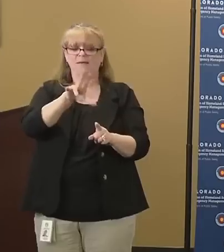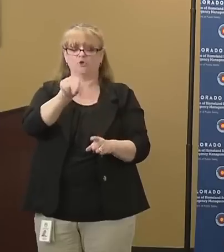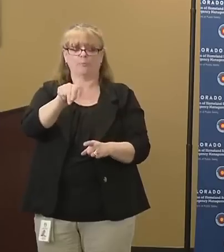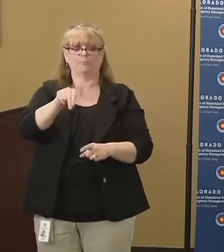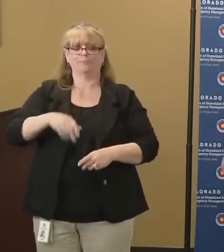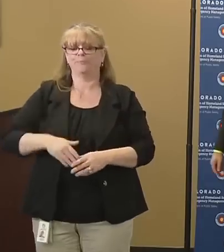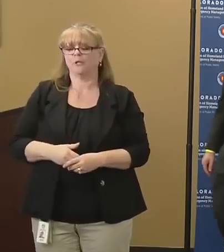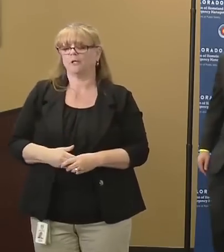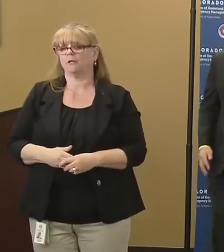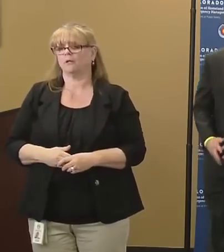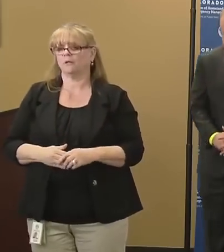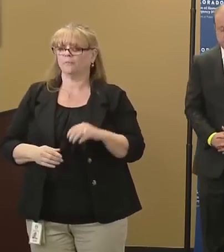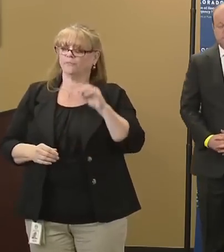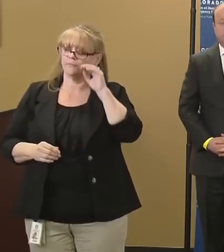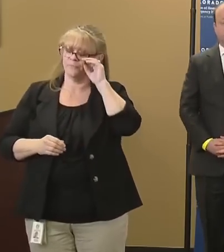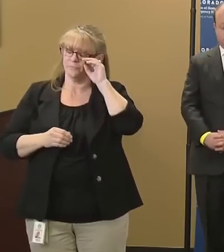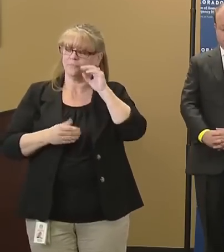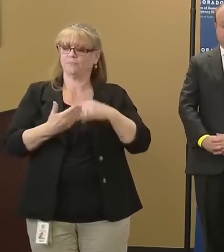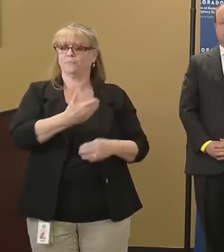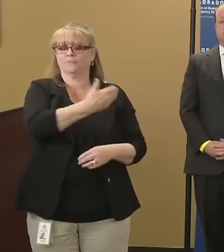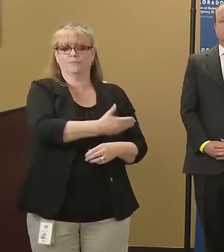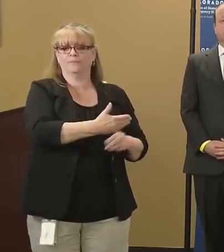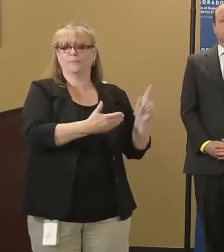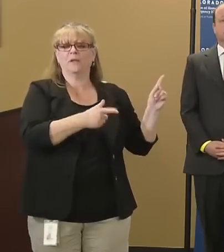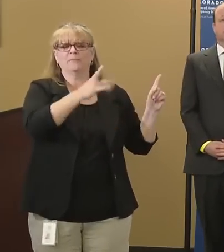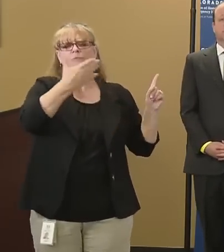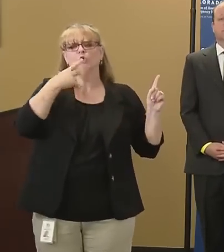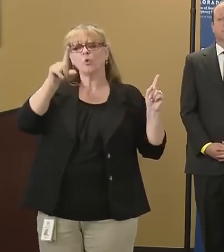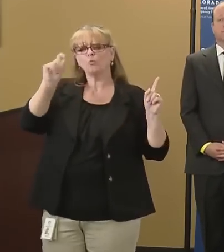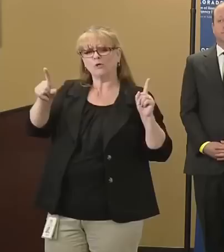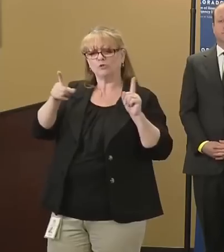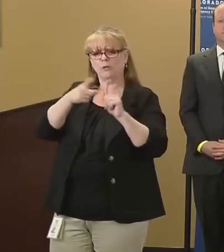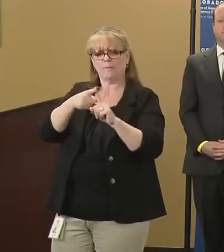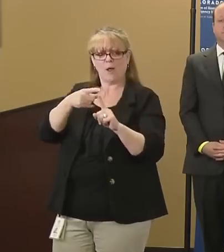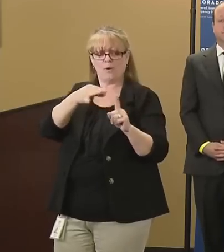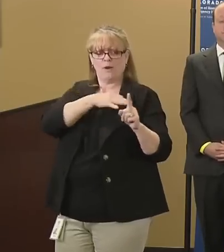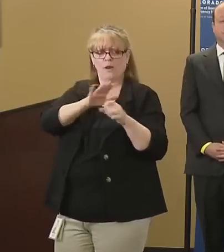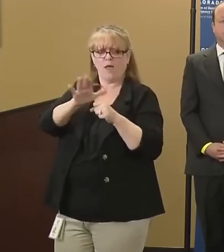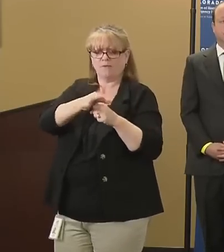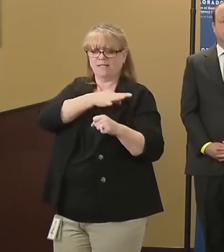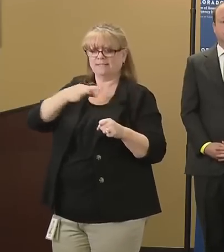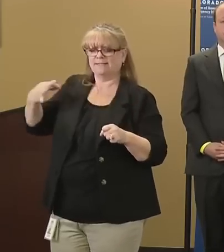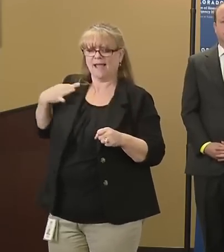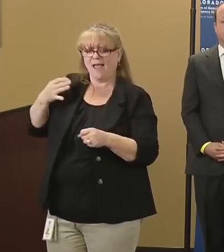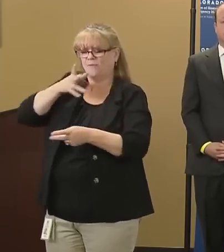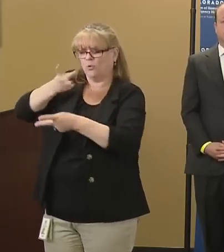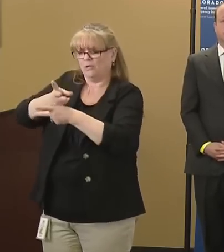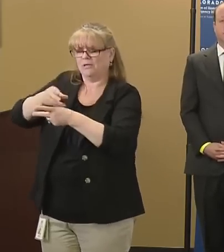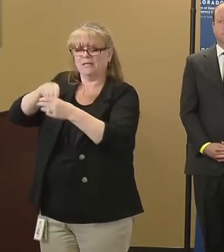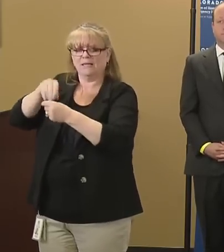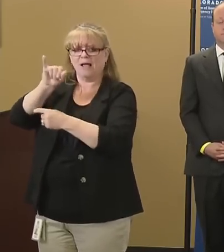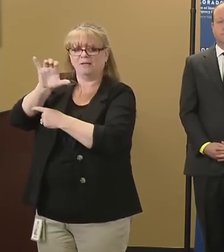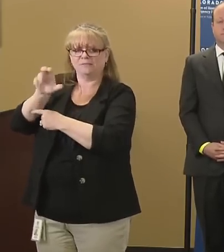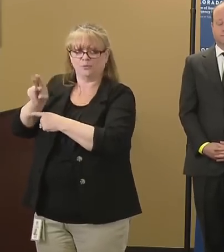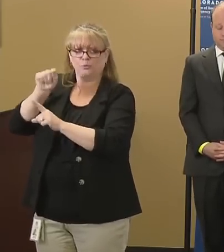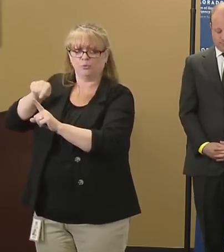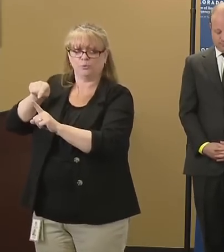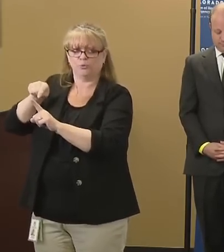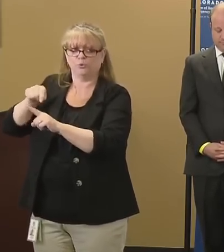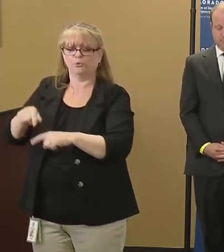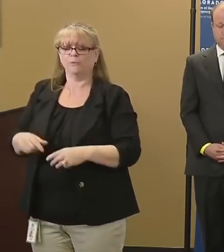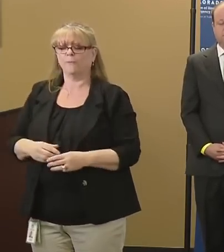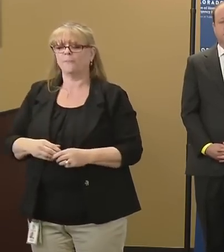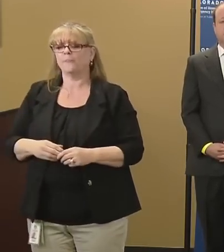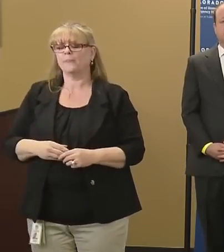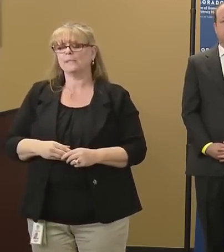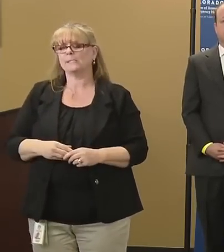So it's a good question about person power. Do we have enough healthcare professionals to care for the patients? I think the issue